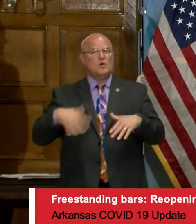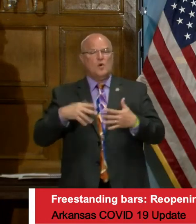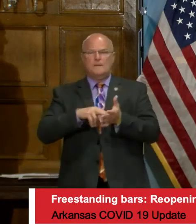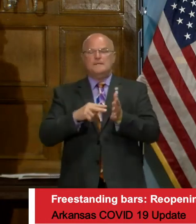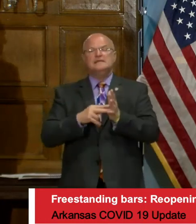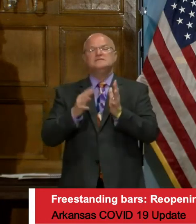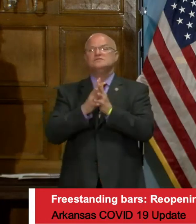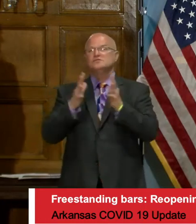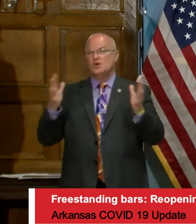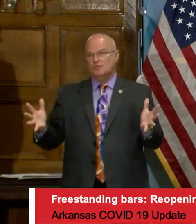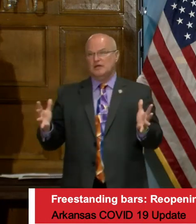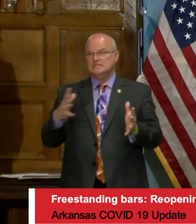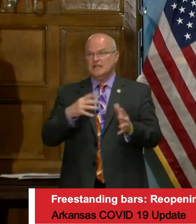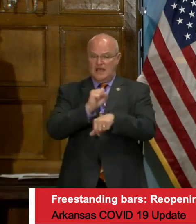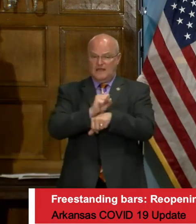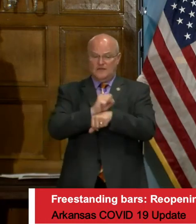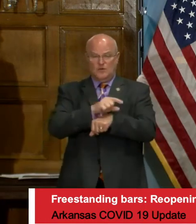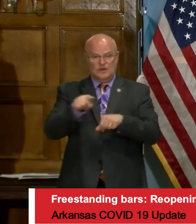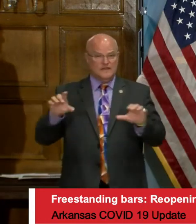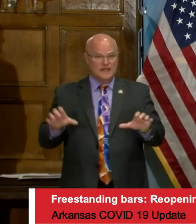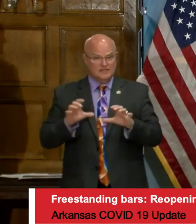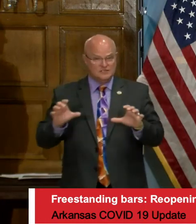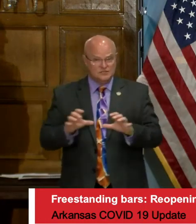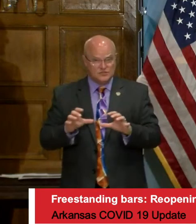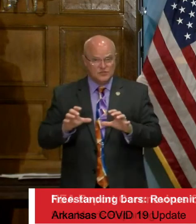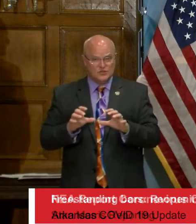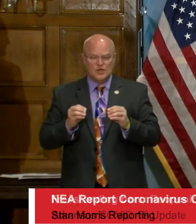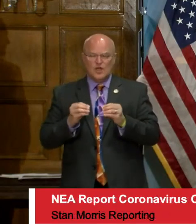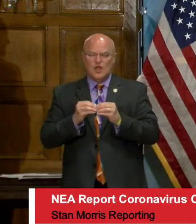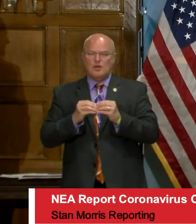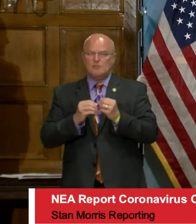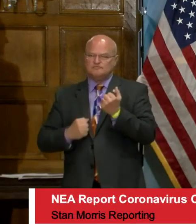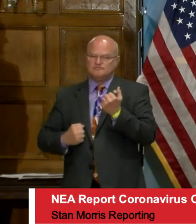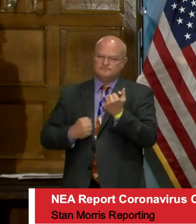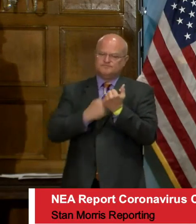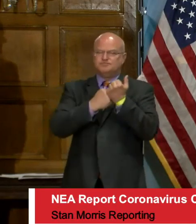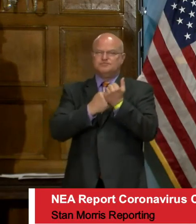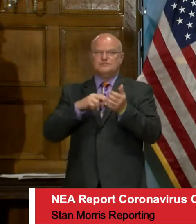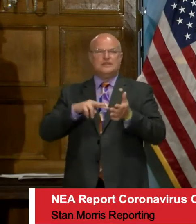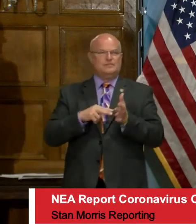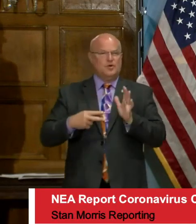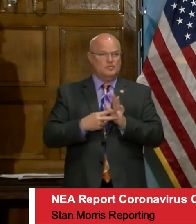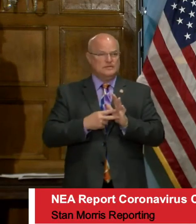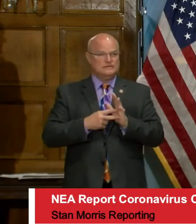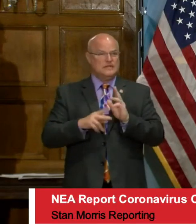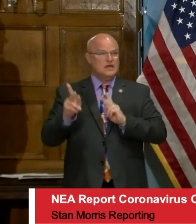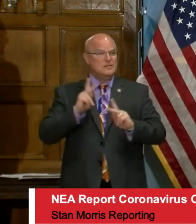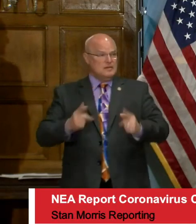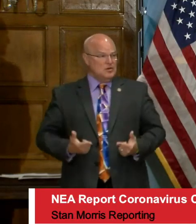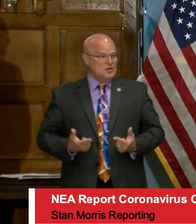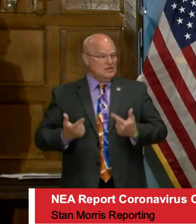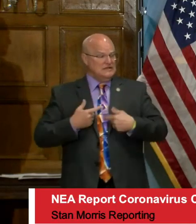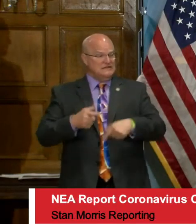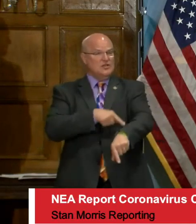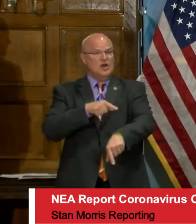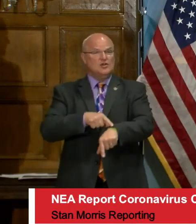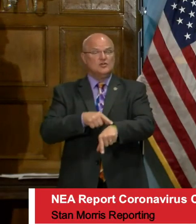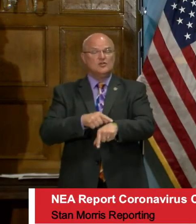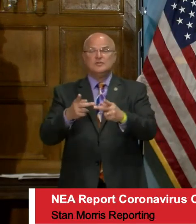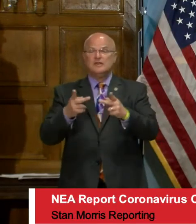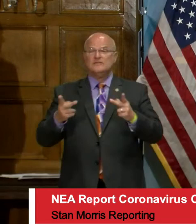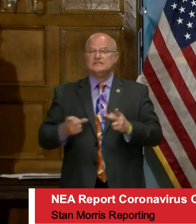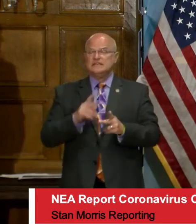much to them, and the work that they do, it further reinforces their important purpose. The people who reside in our long-term care